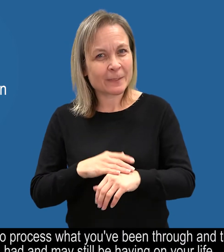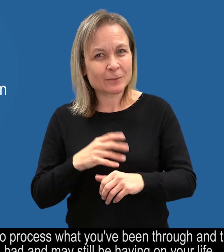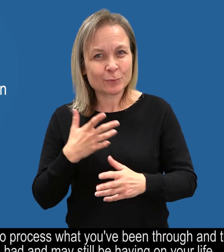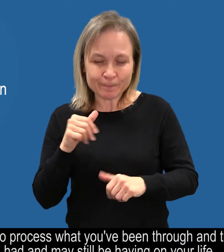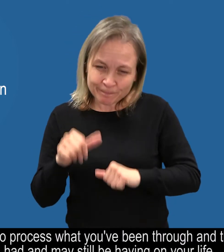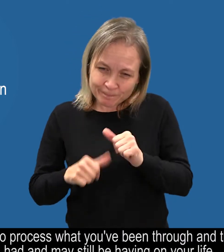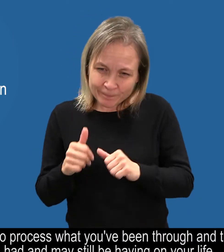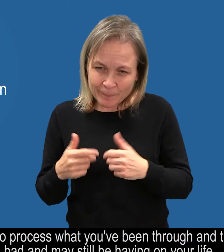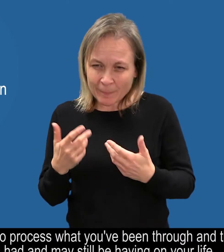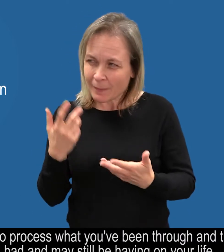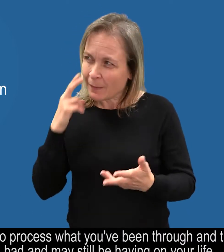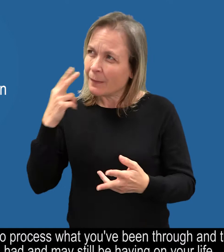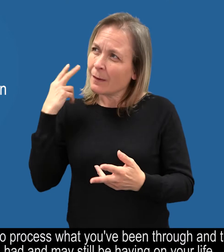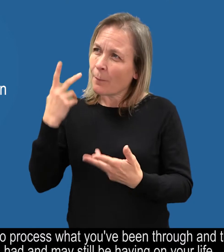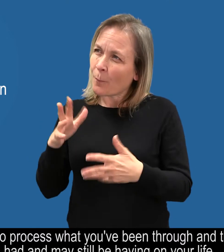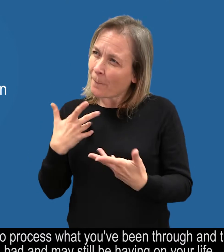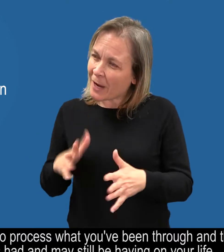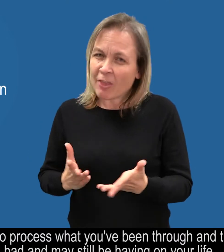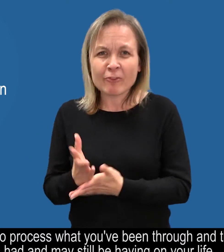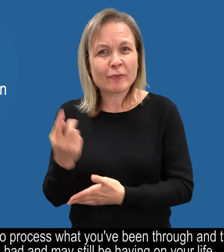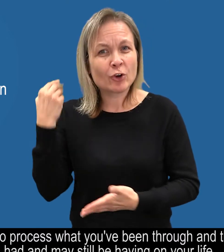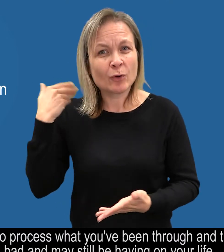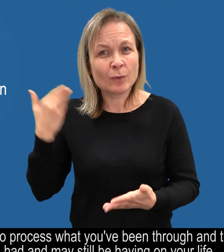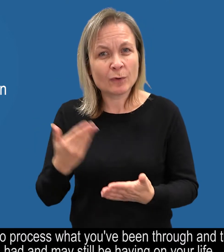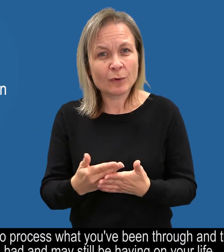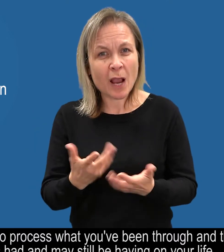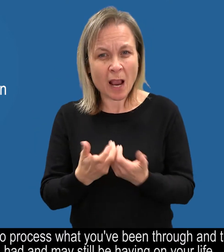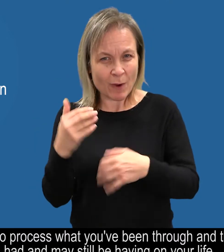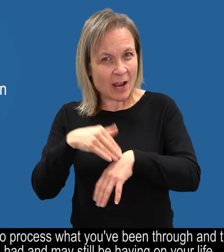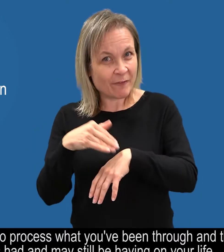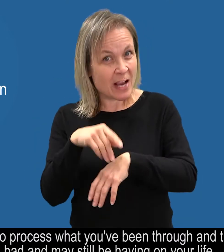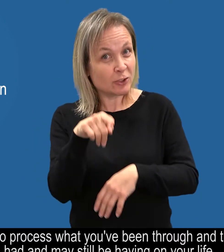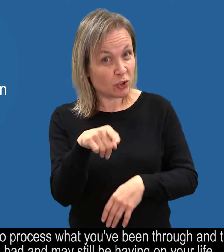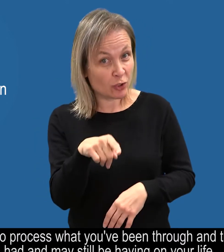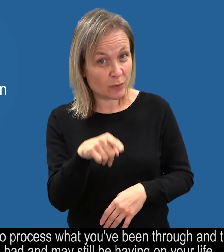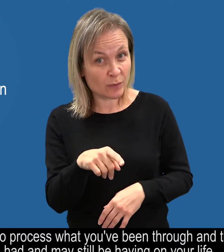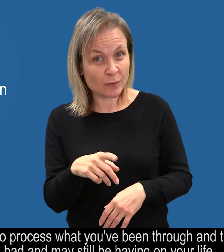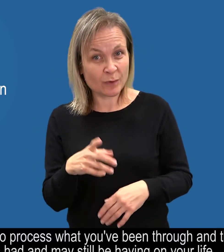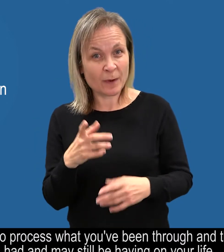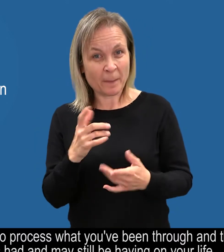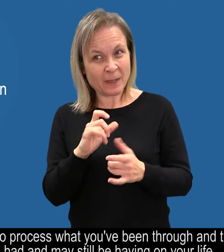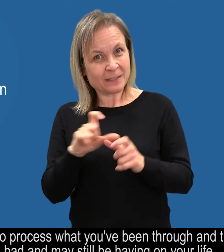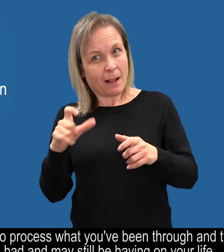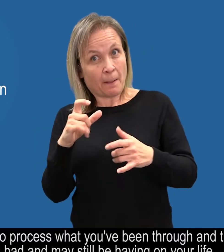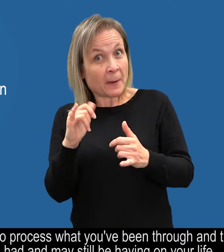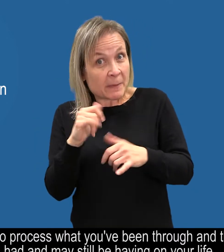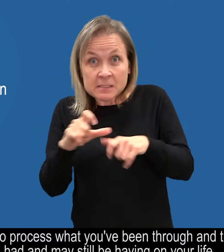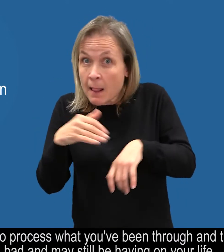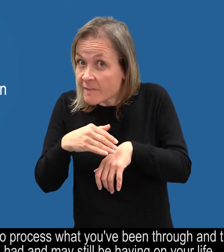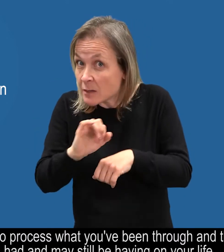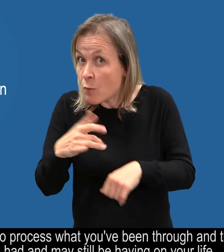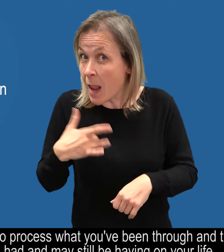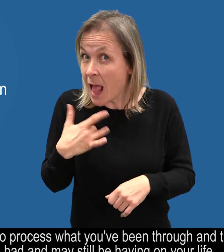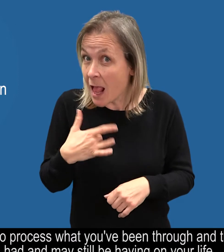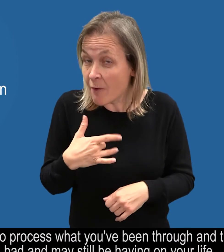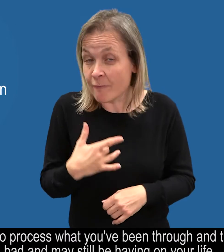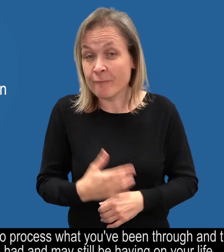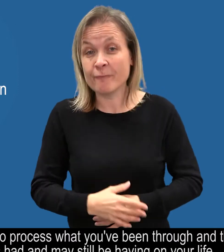It can take a while to process what you've been through and the impact this has had and may still be having on your life.